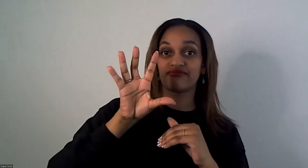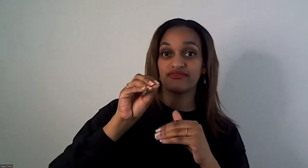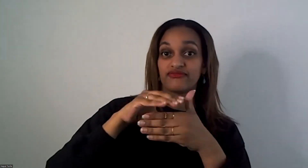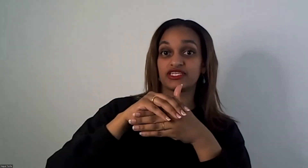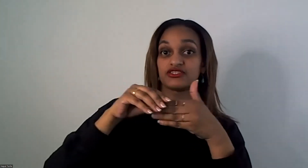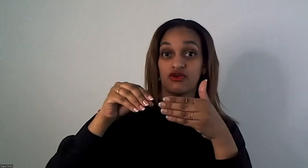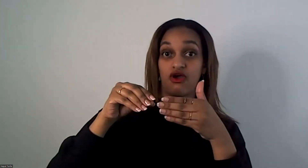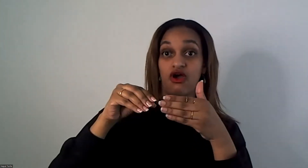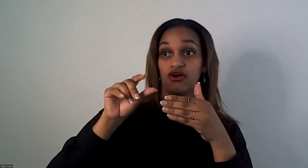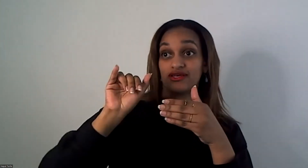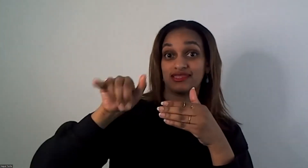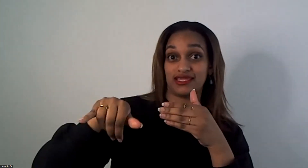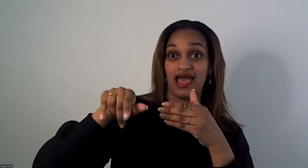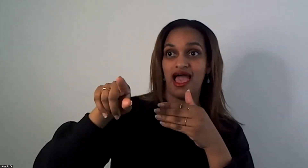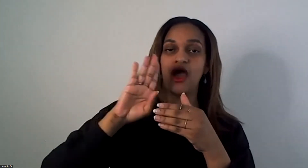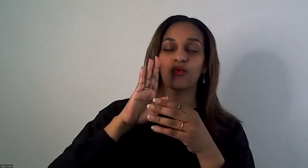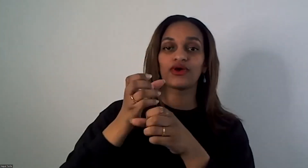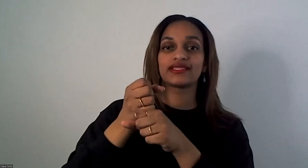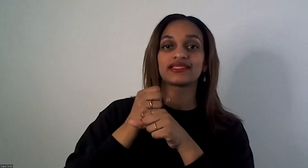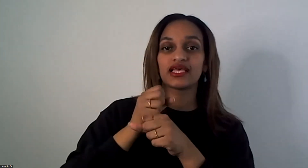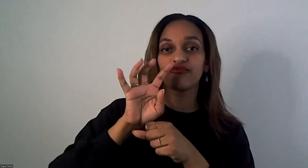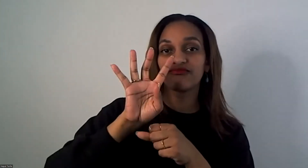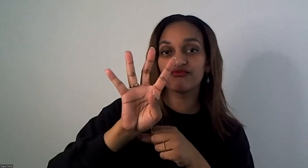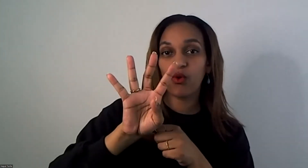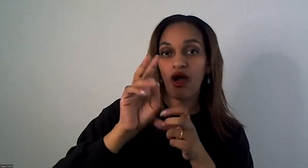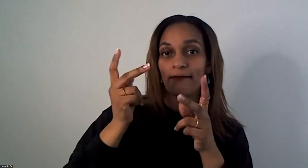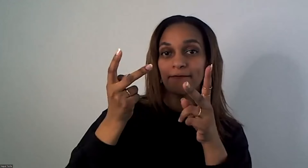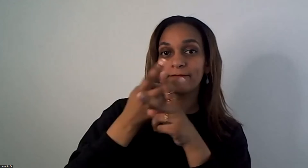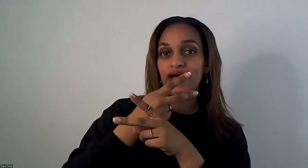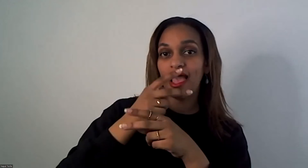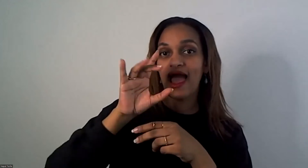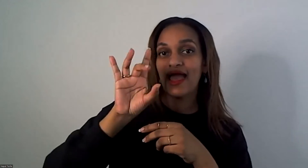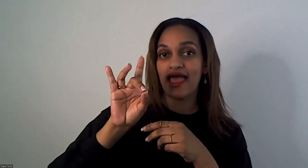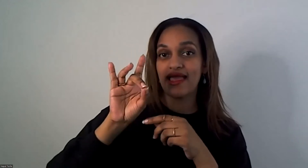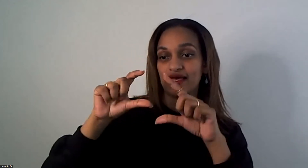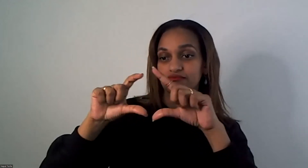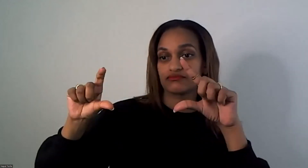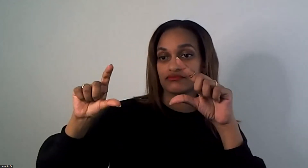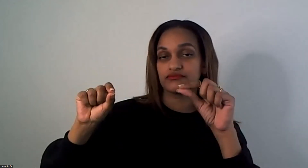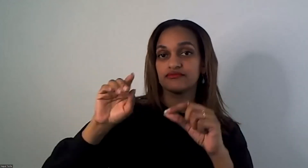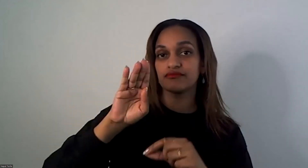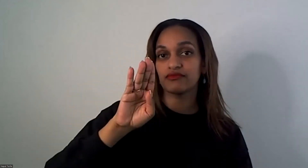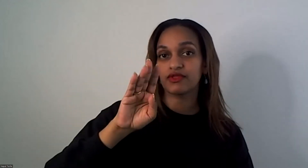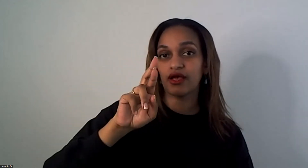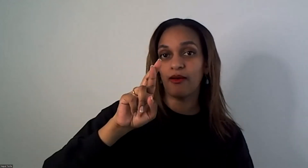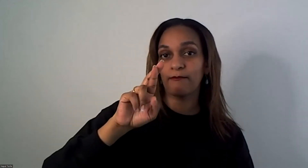than $250 today, you will receive a 4x8 brick.